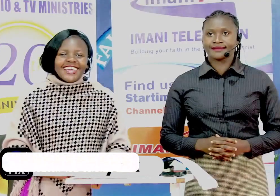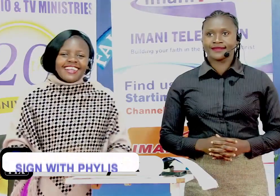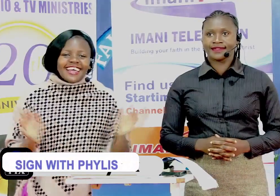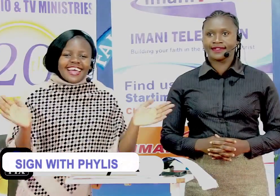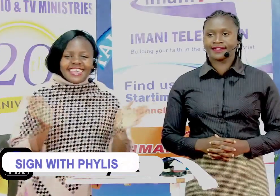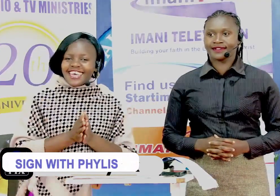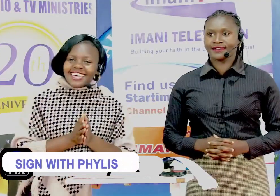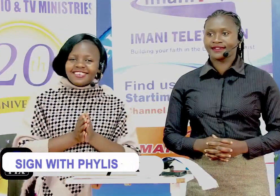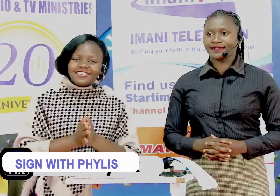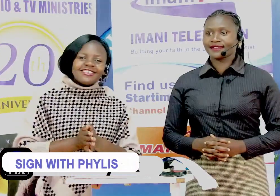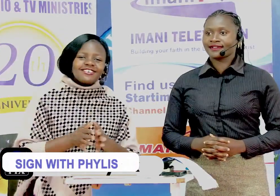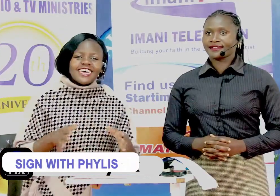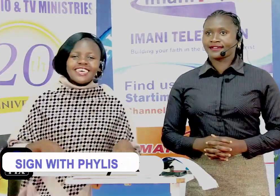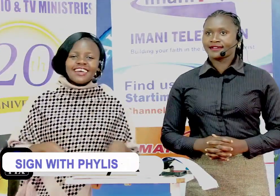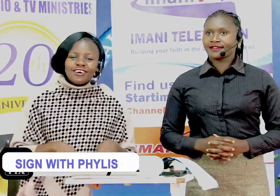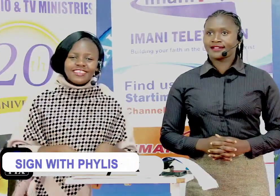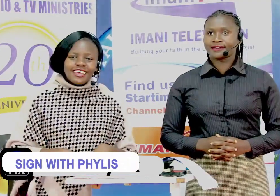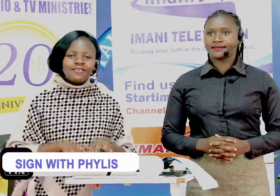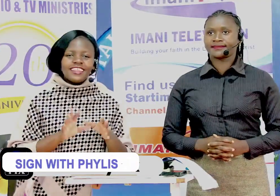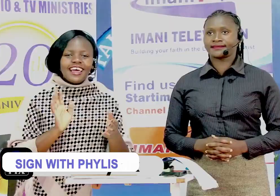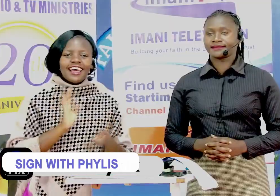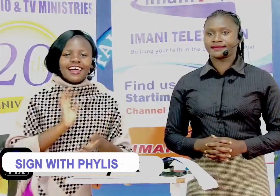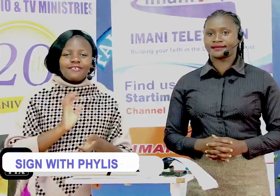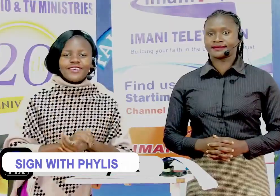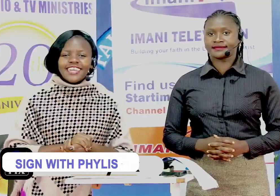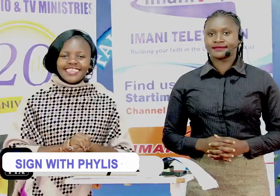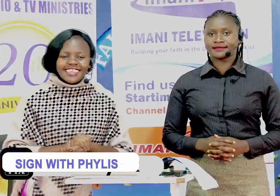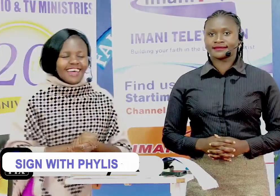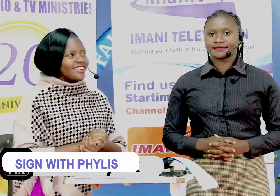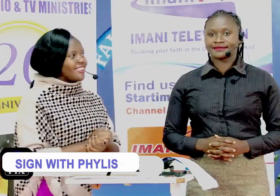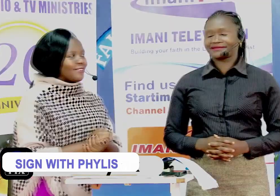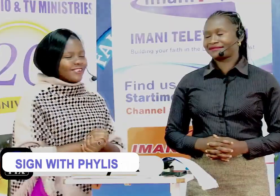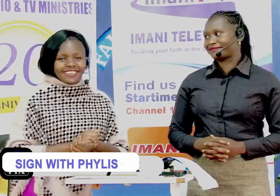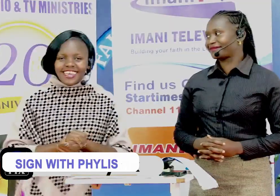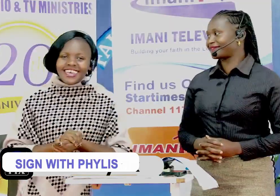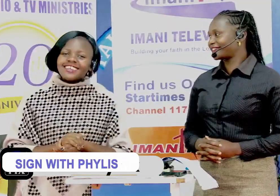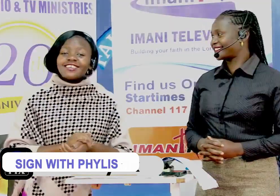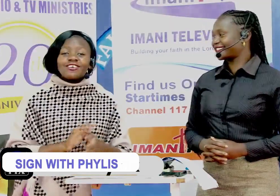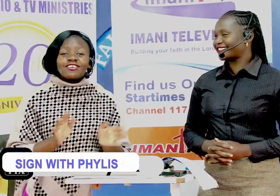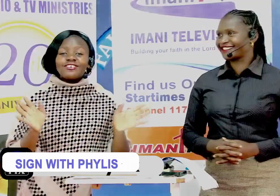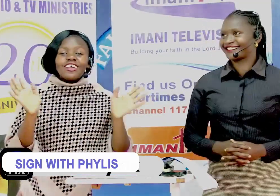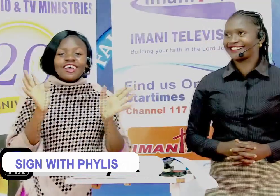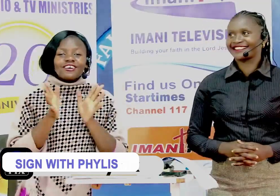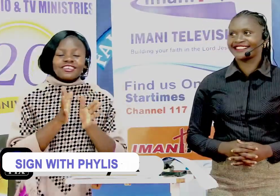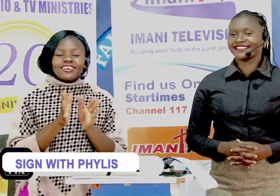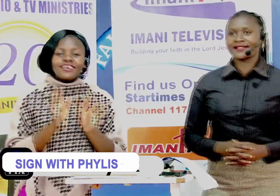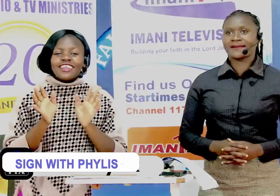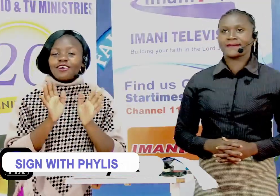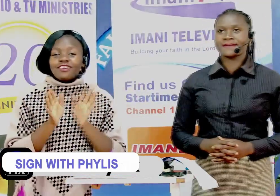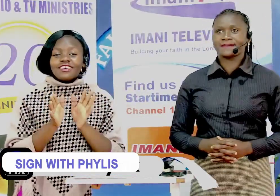As I told you, we are here on set with Phylis, our teacher for today, and she's going to continue with our various